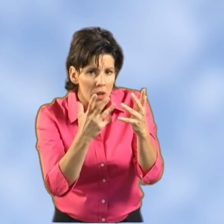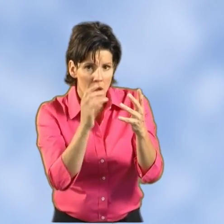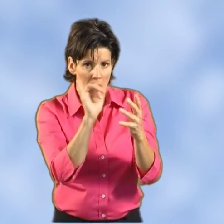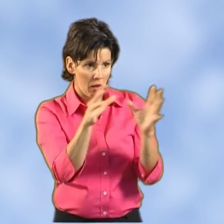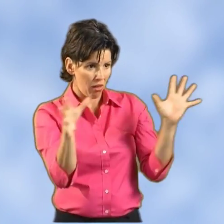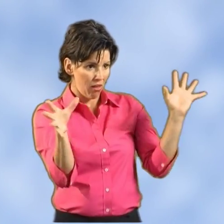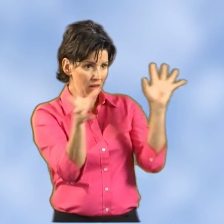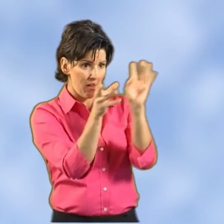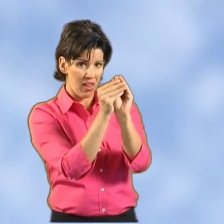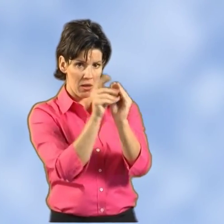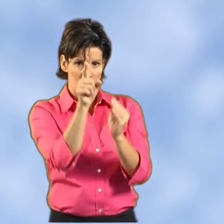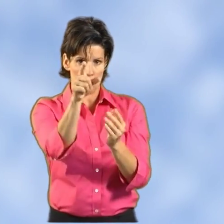the dosage.